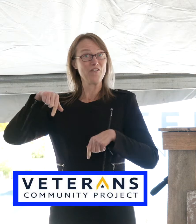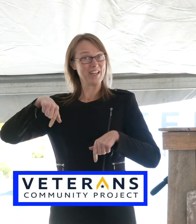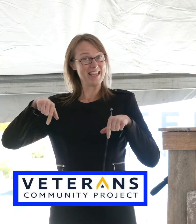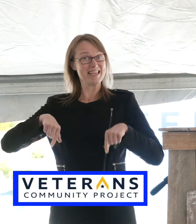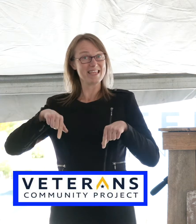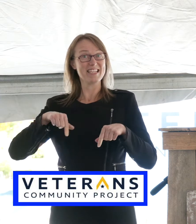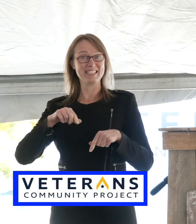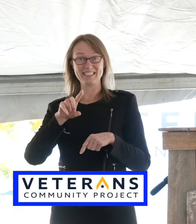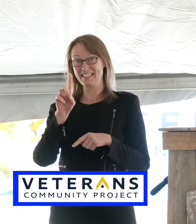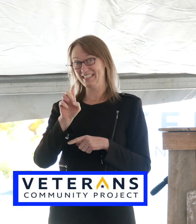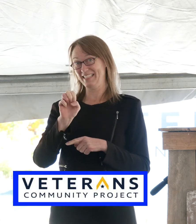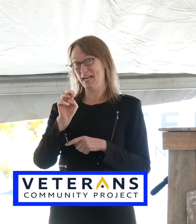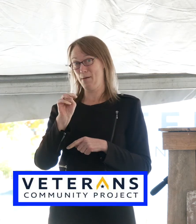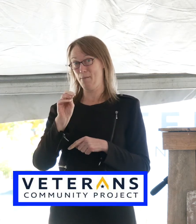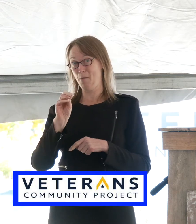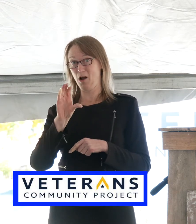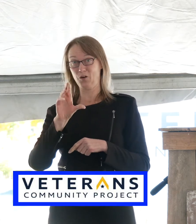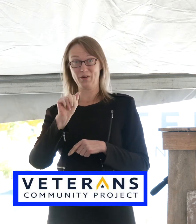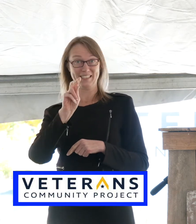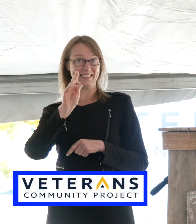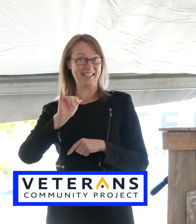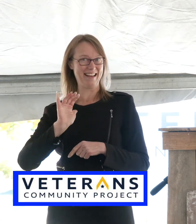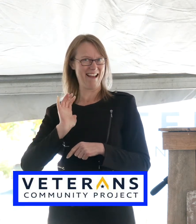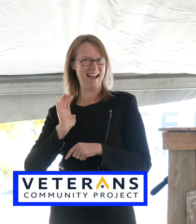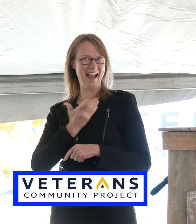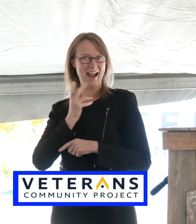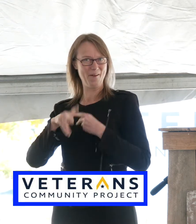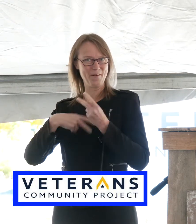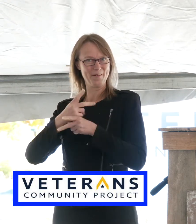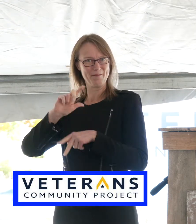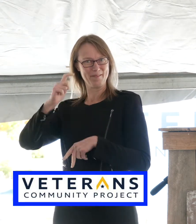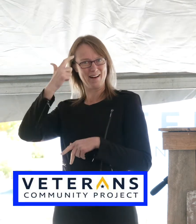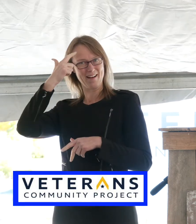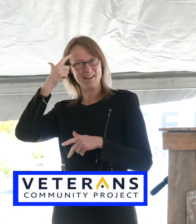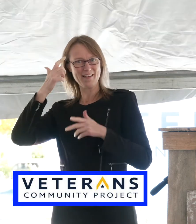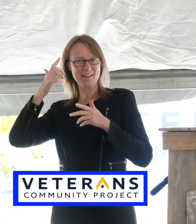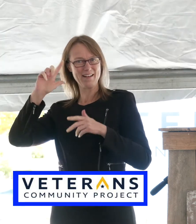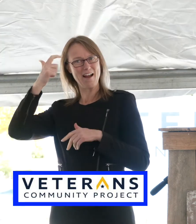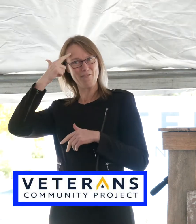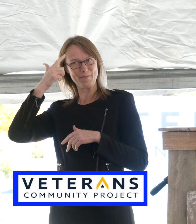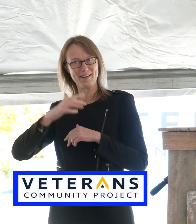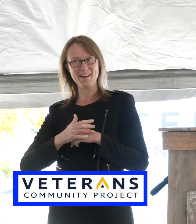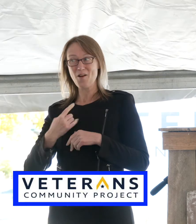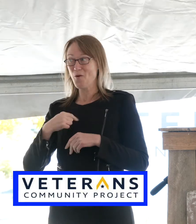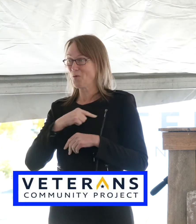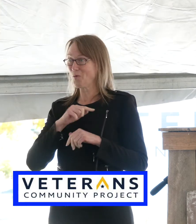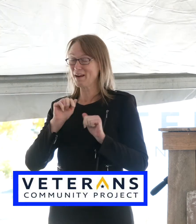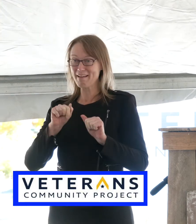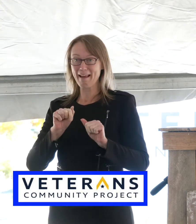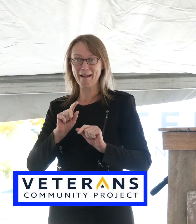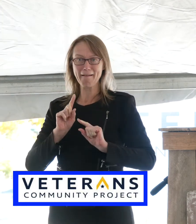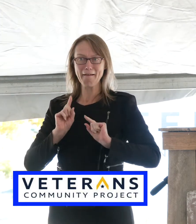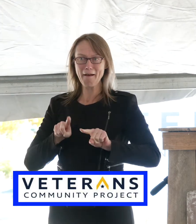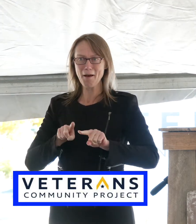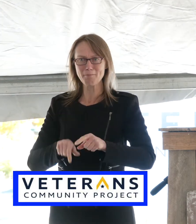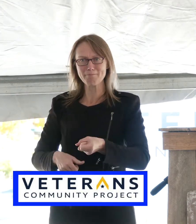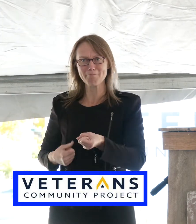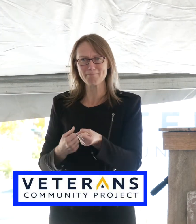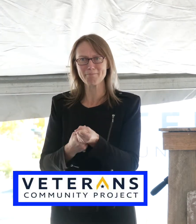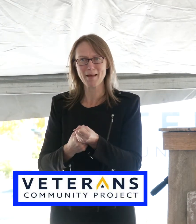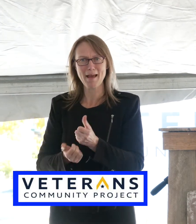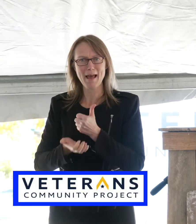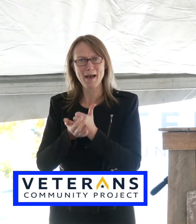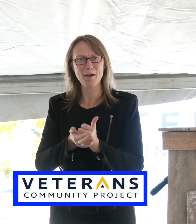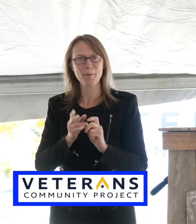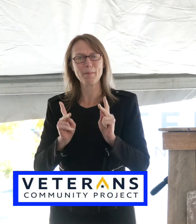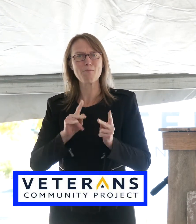turn around and take care of those who are vulnerable. That's what we're here for. That's why we show up today. And